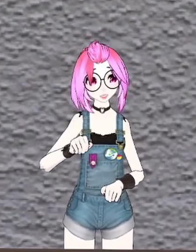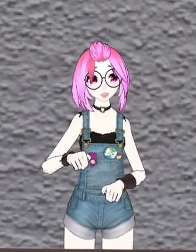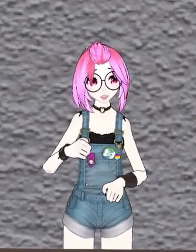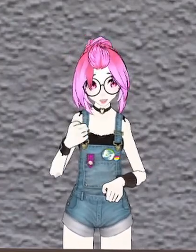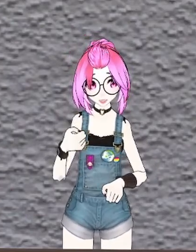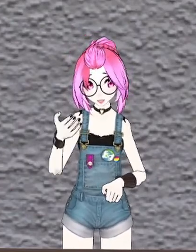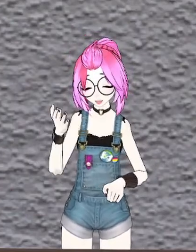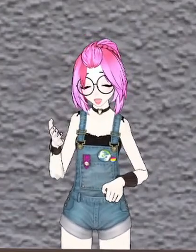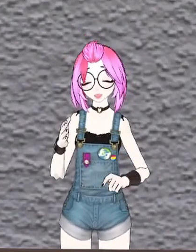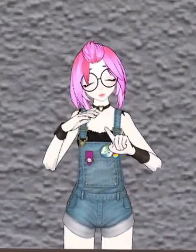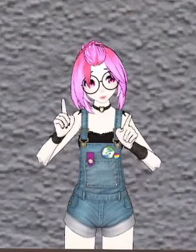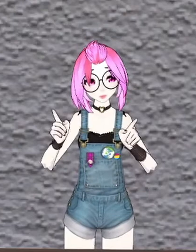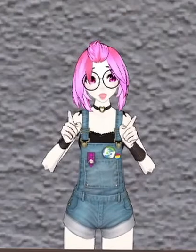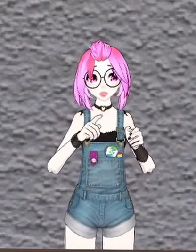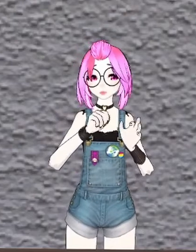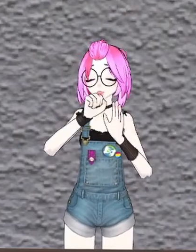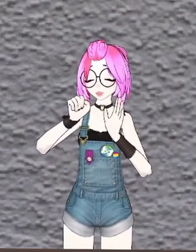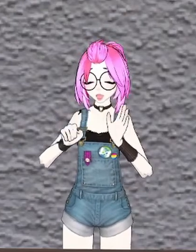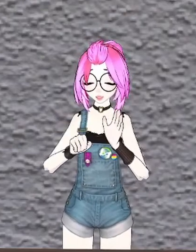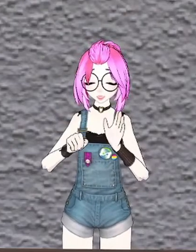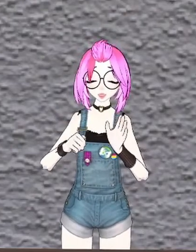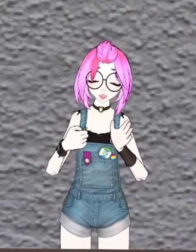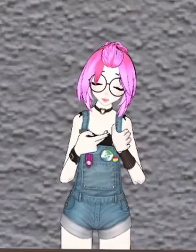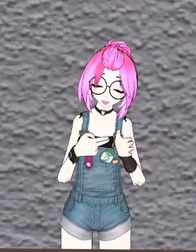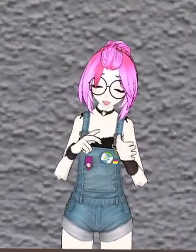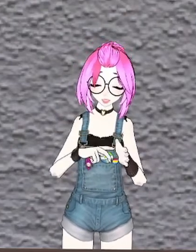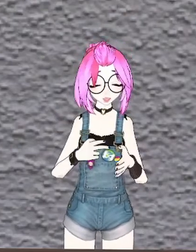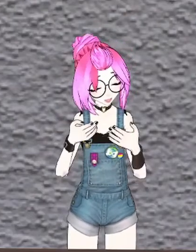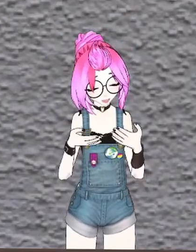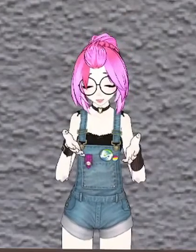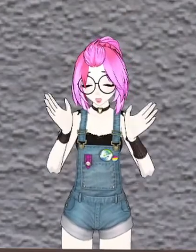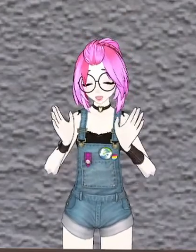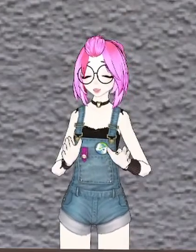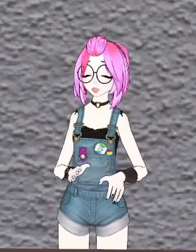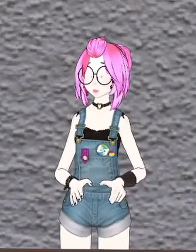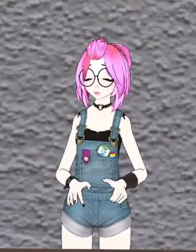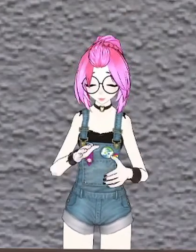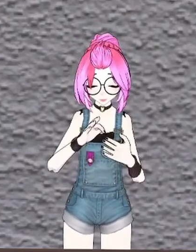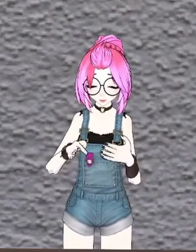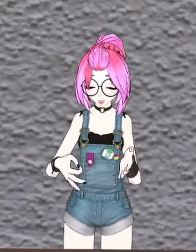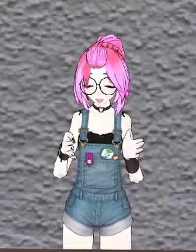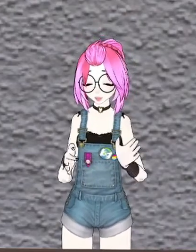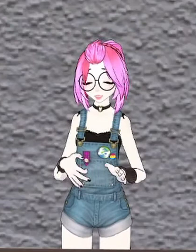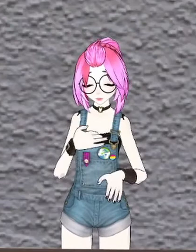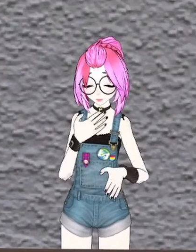it means F off. But in other states, it actually means, oh, up to you. You choose. It's up to